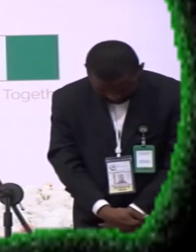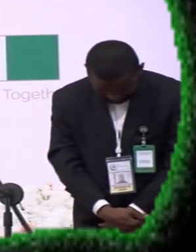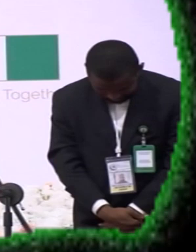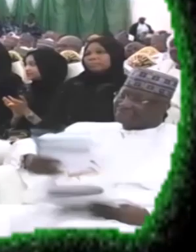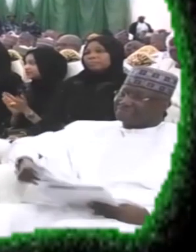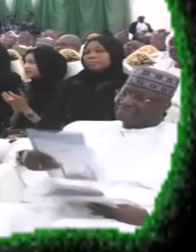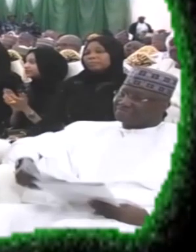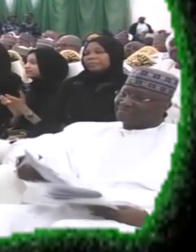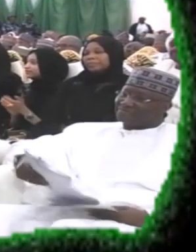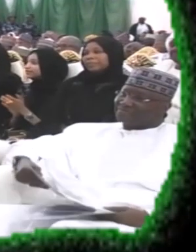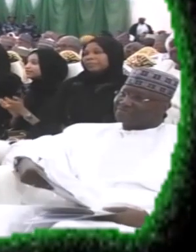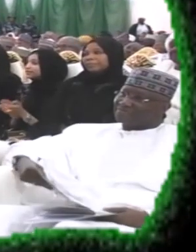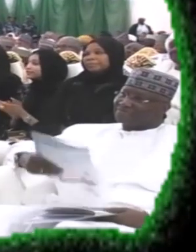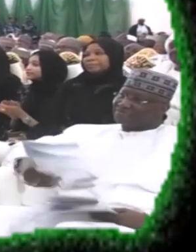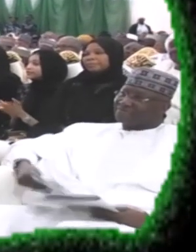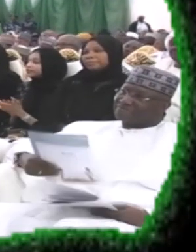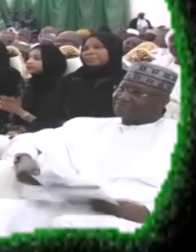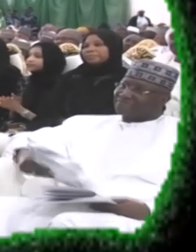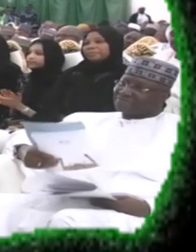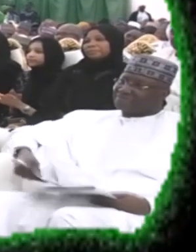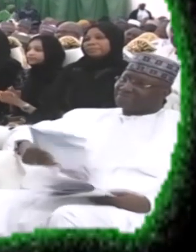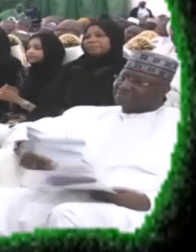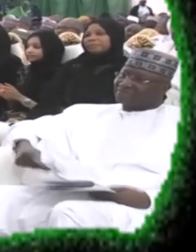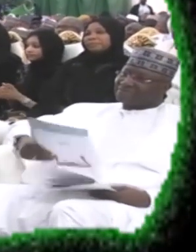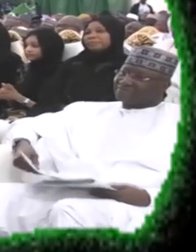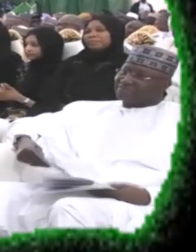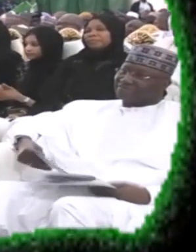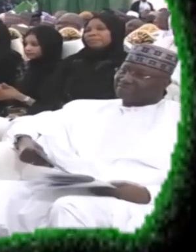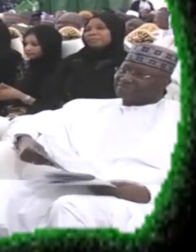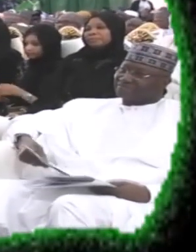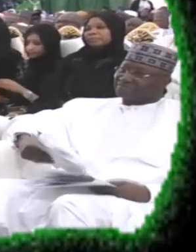al-mursalin walhamdulillahi rabbil alamin.